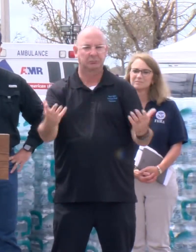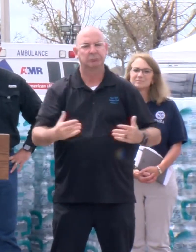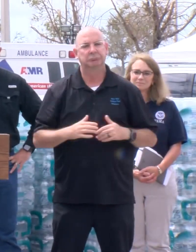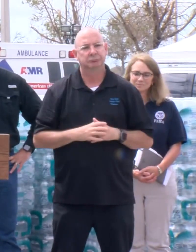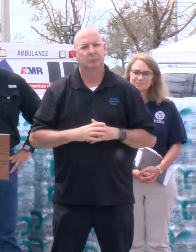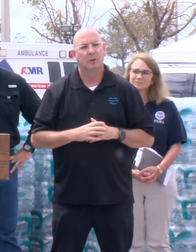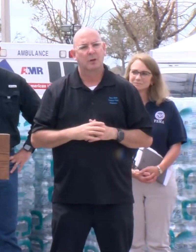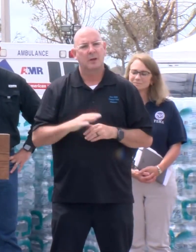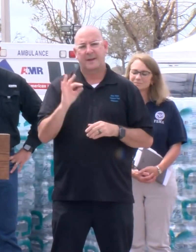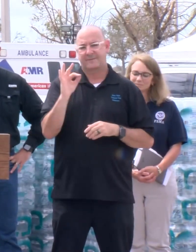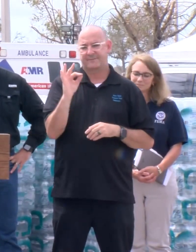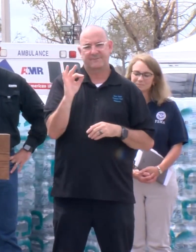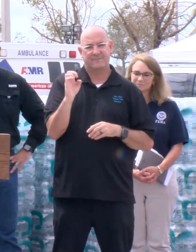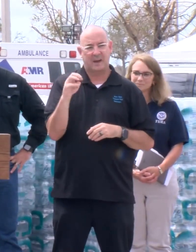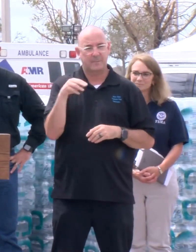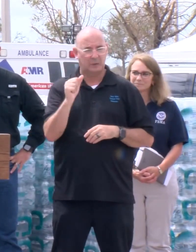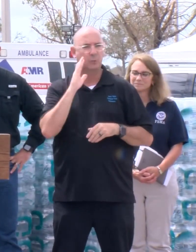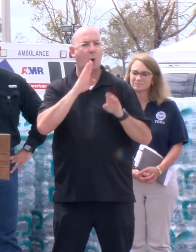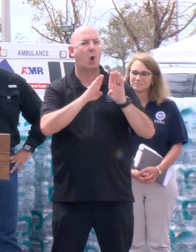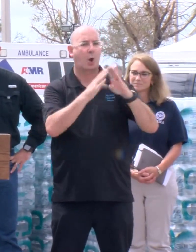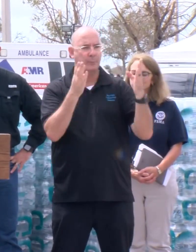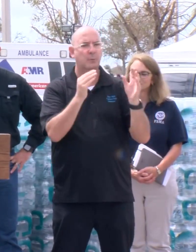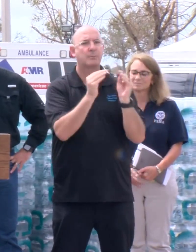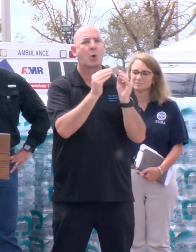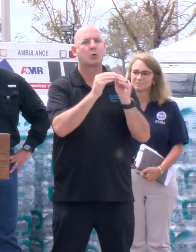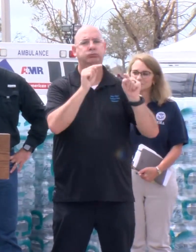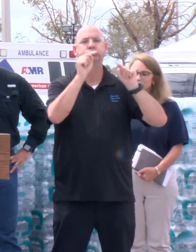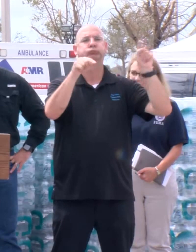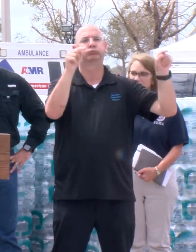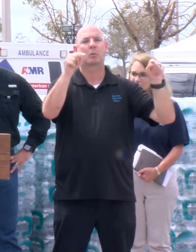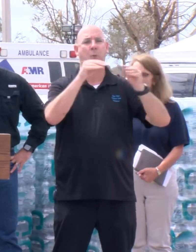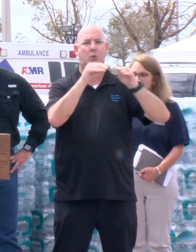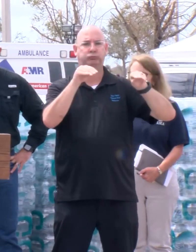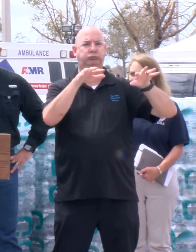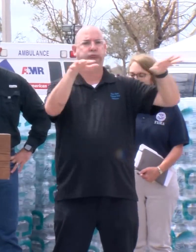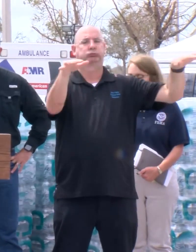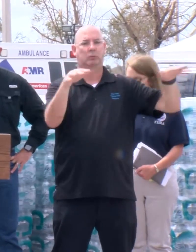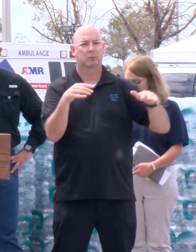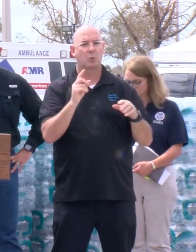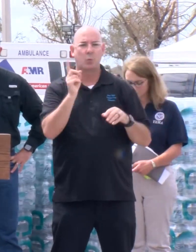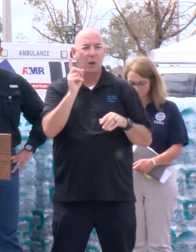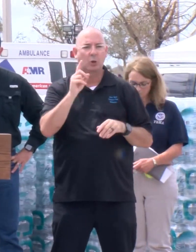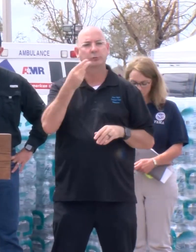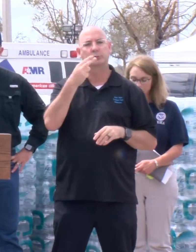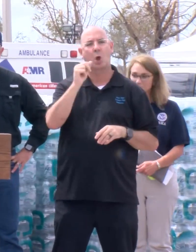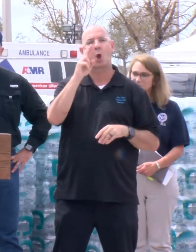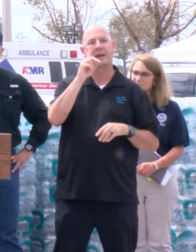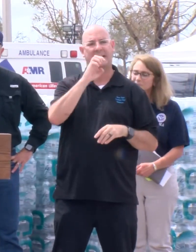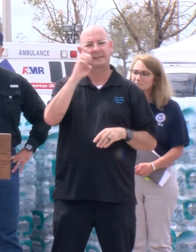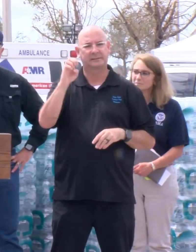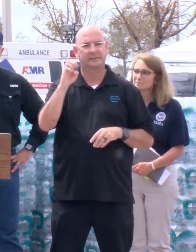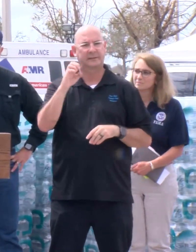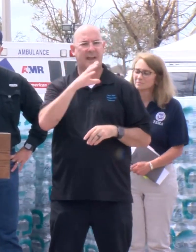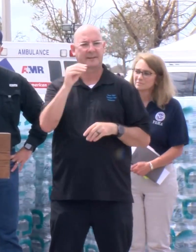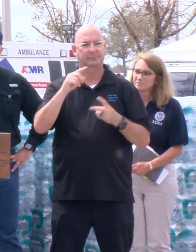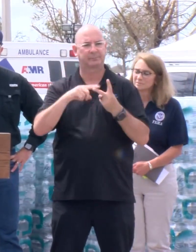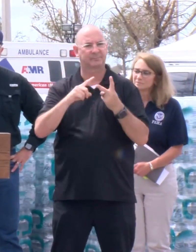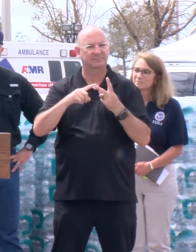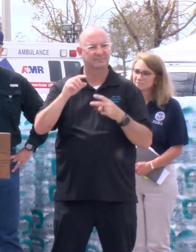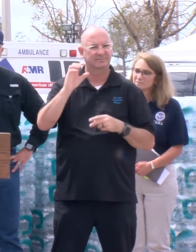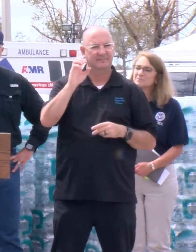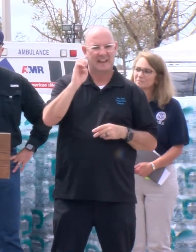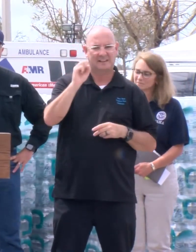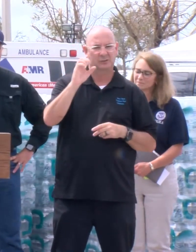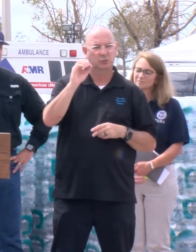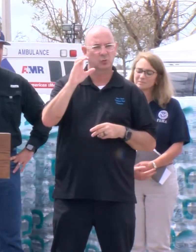additional DRCs in Hardy, Orange, Osceola, Seminole, and Polk counties. They may do more as the